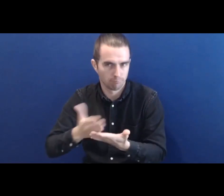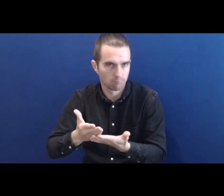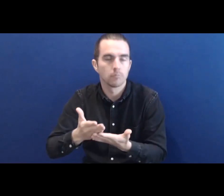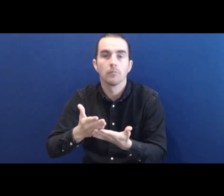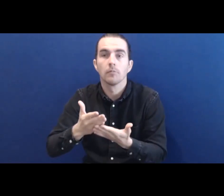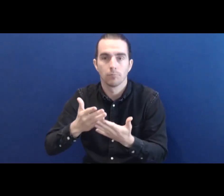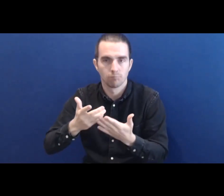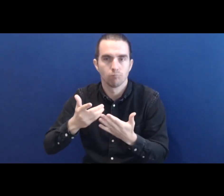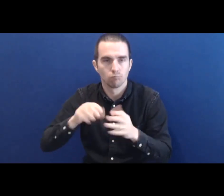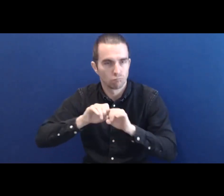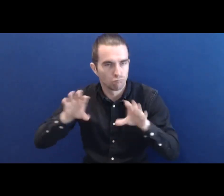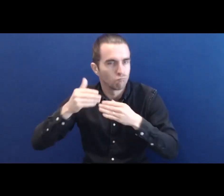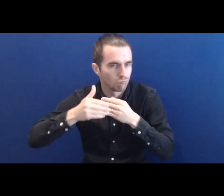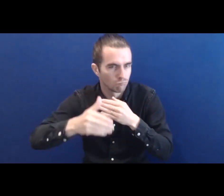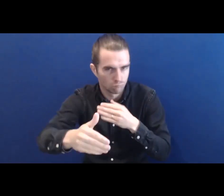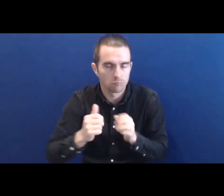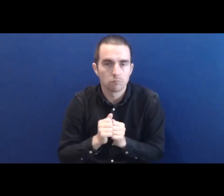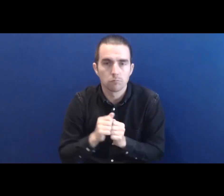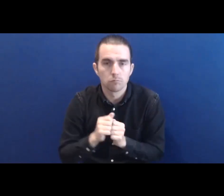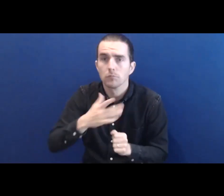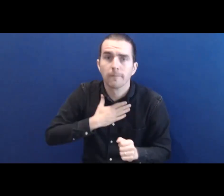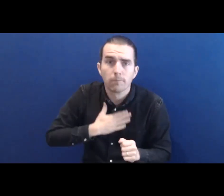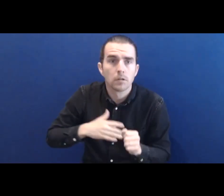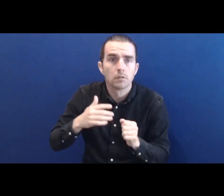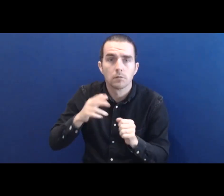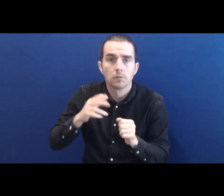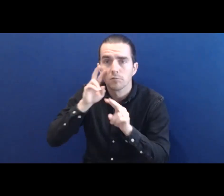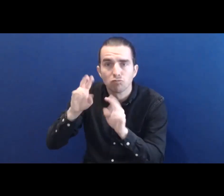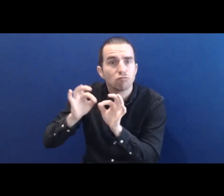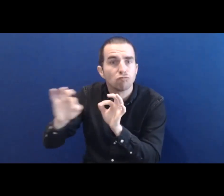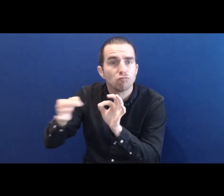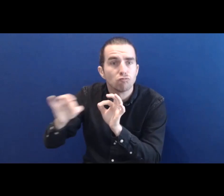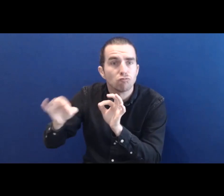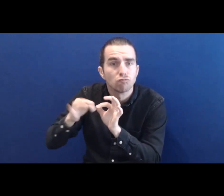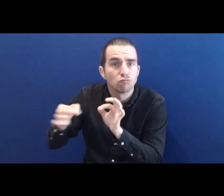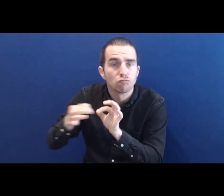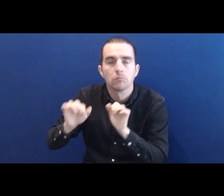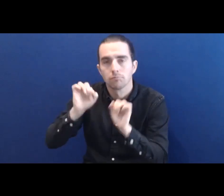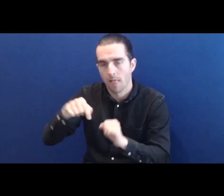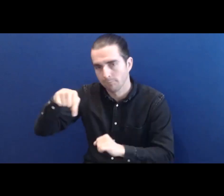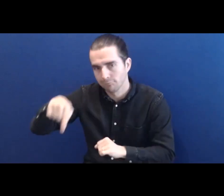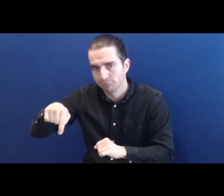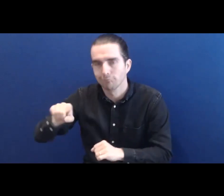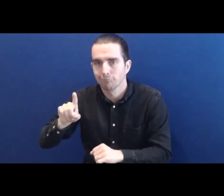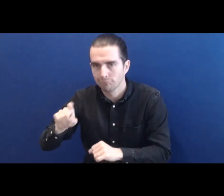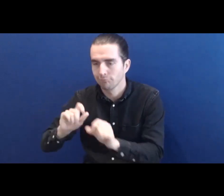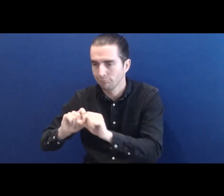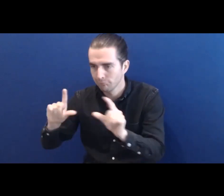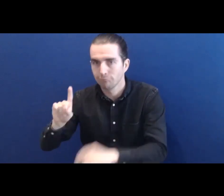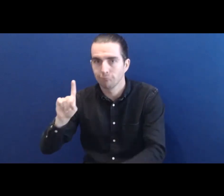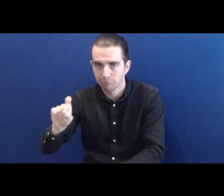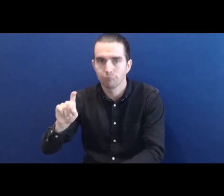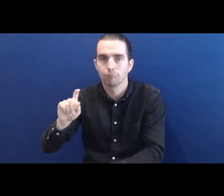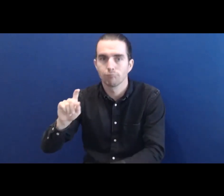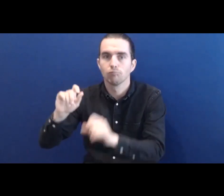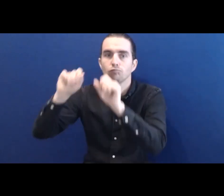box. So you just click on that and it will come up in a separate window. We do want this to be a very interactive